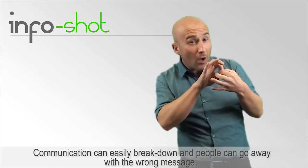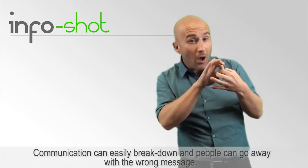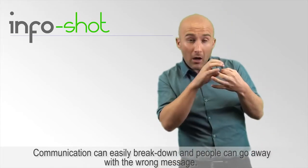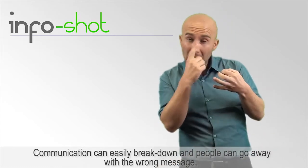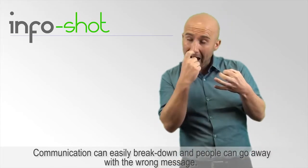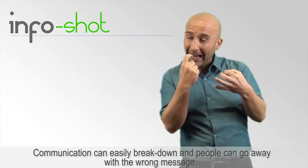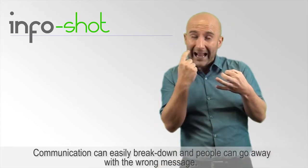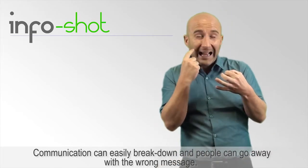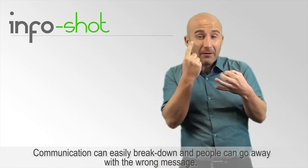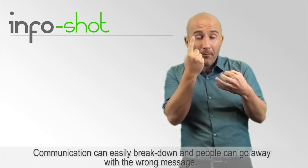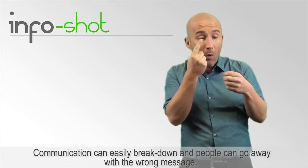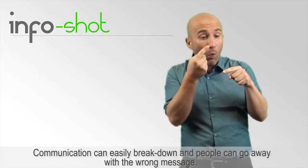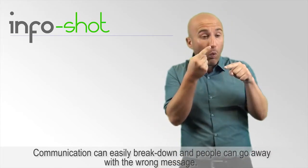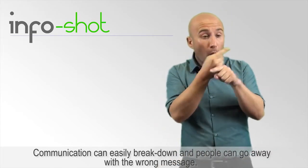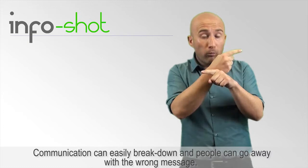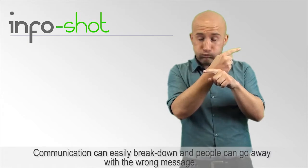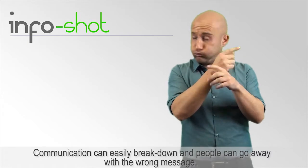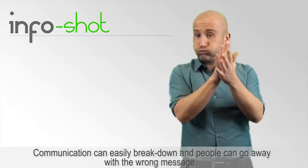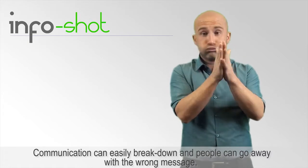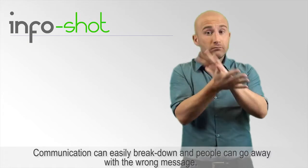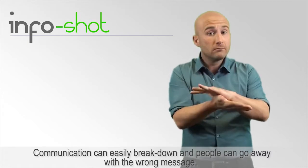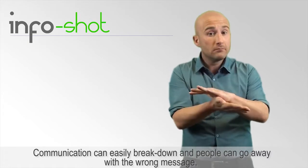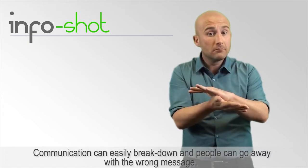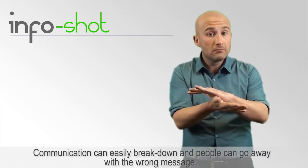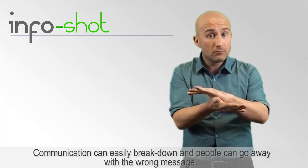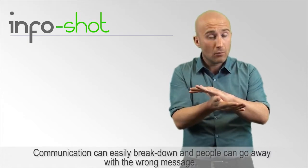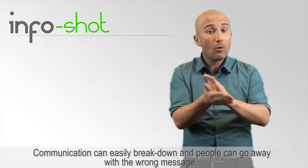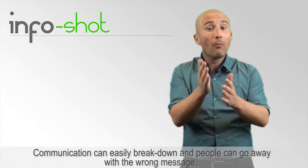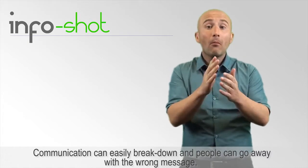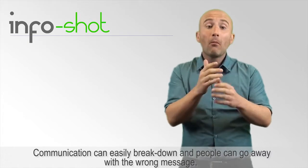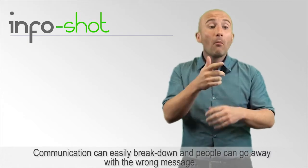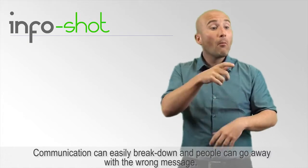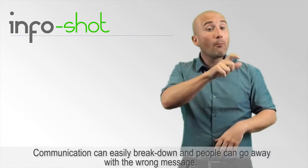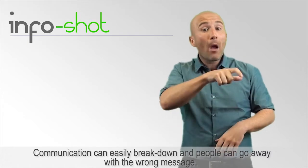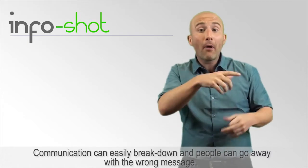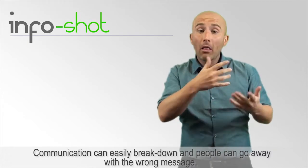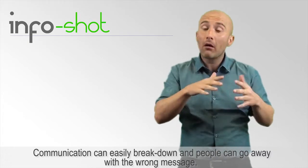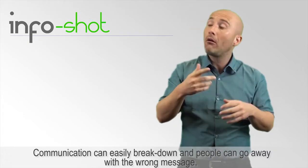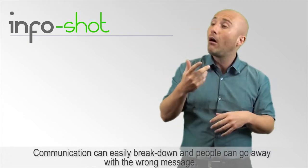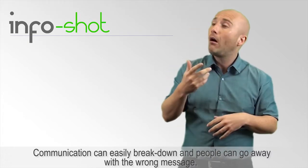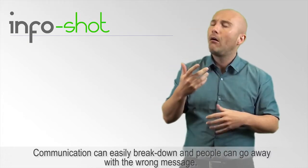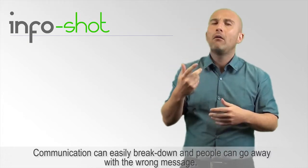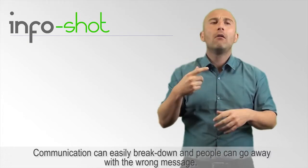Communication can easily break down, and people can go away with the wrong message.